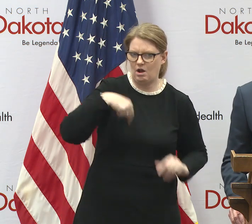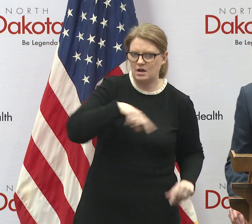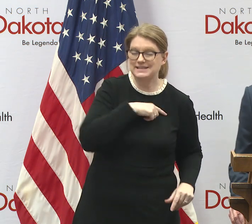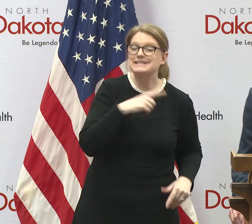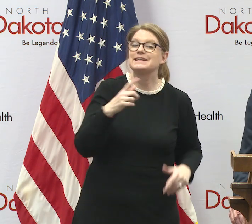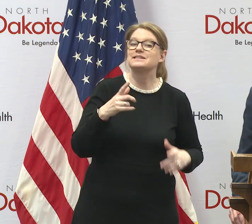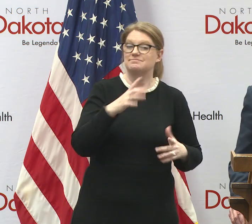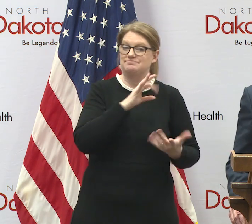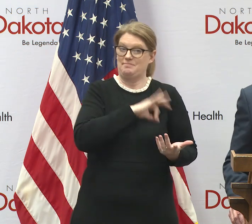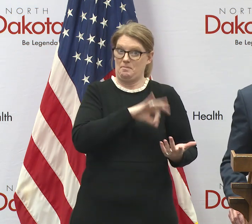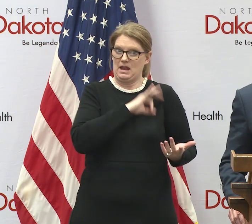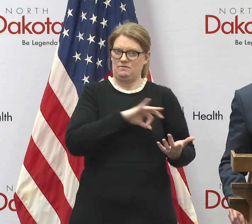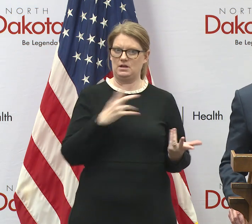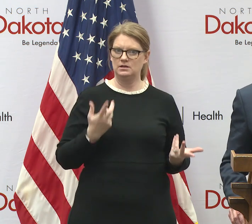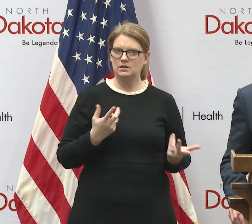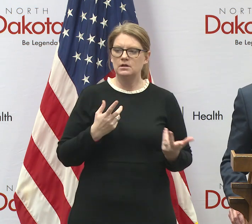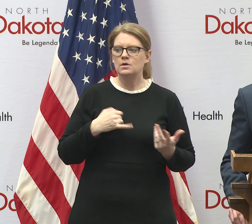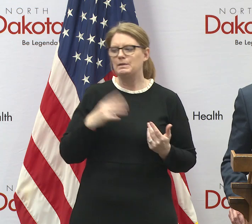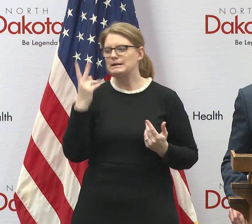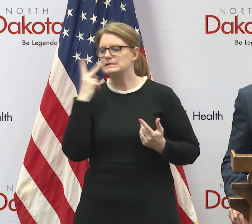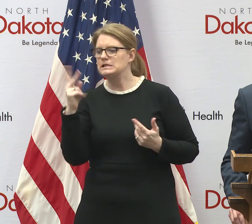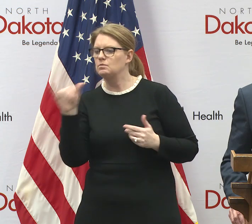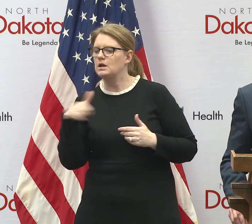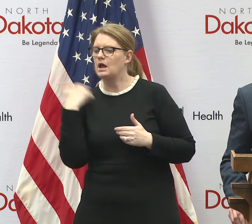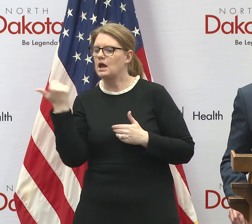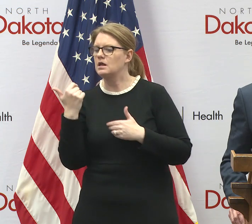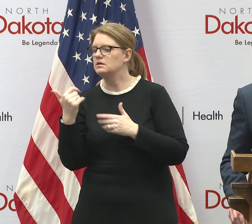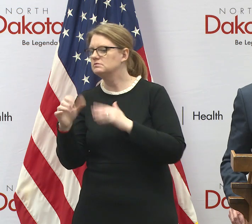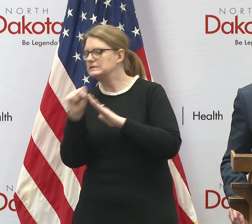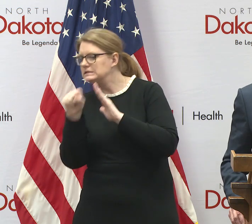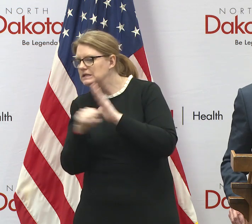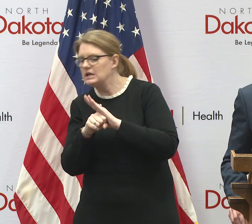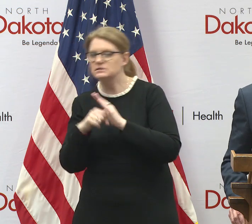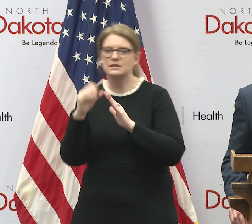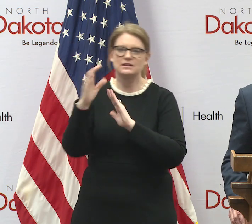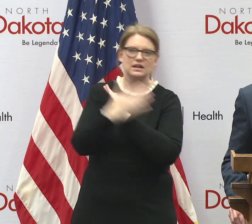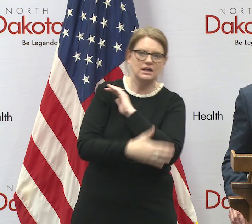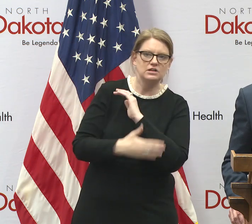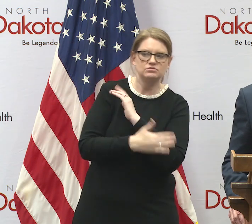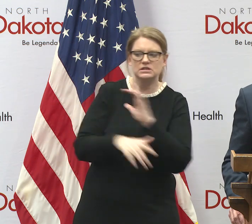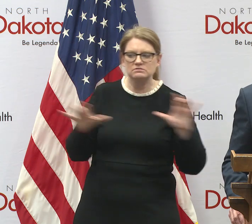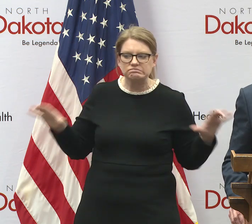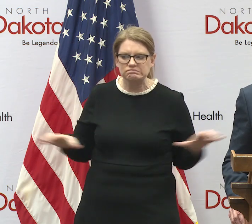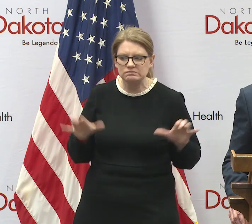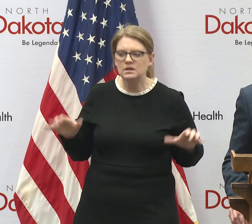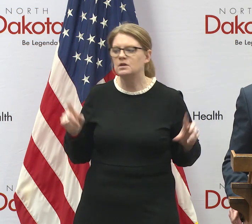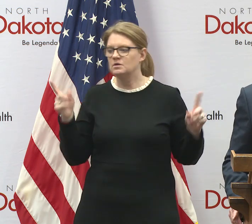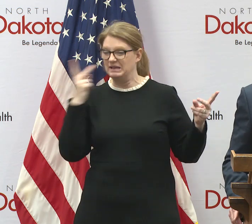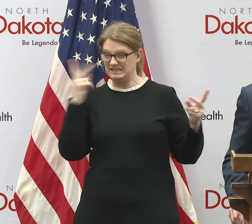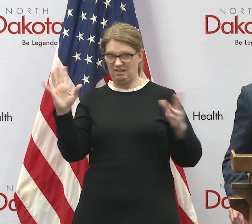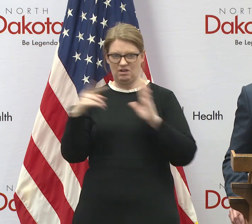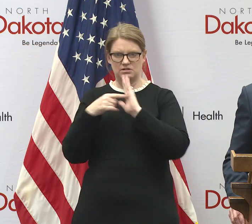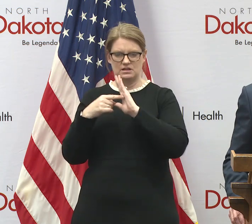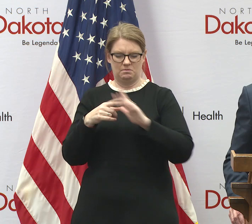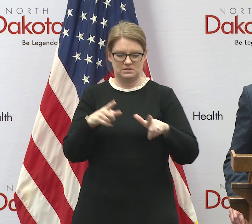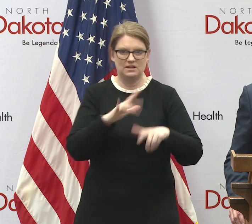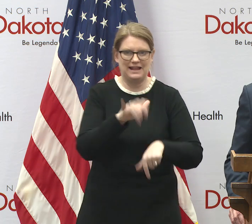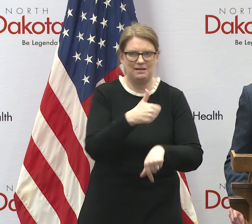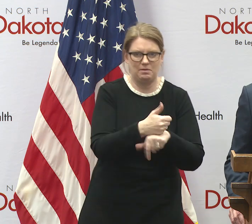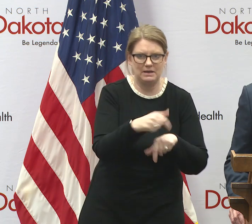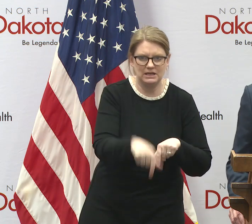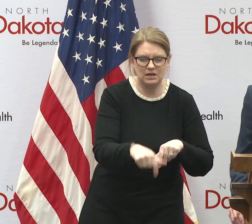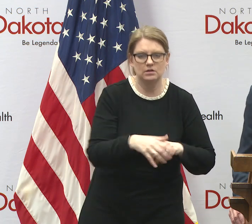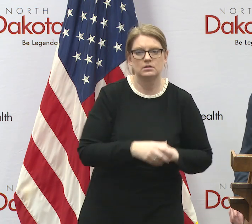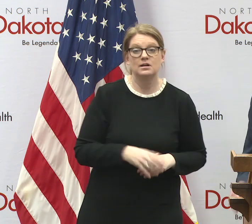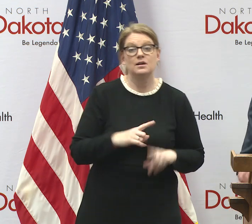be taken by our neighbors and by the country. And so with the U.S.,